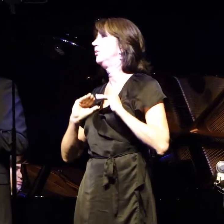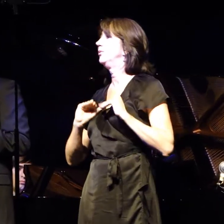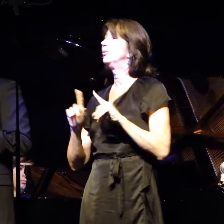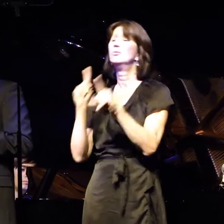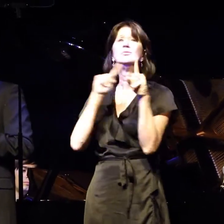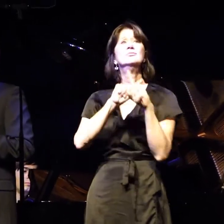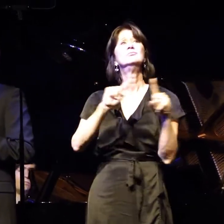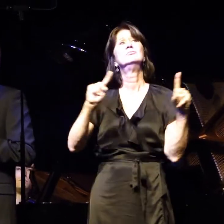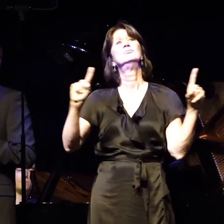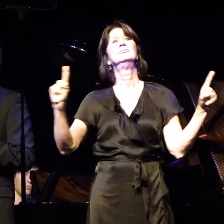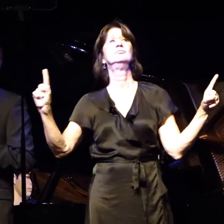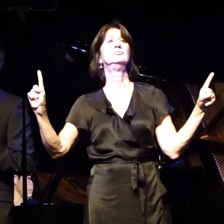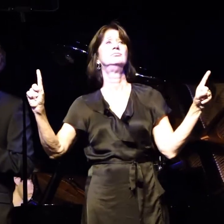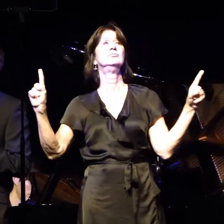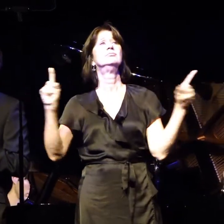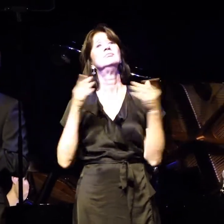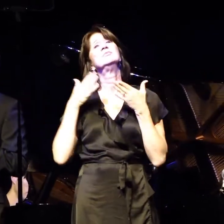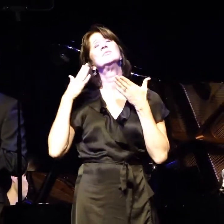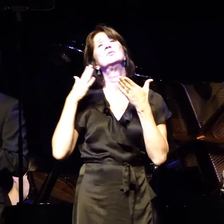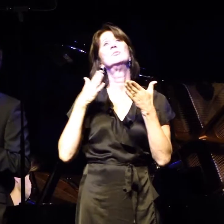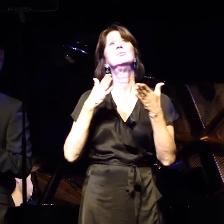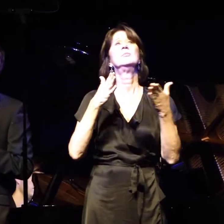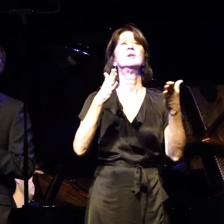take, and still